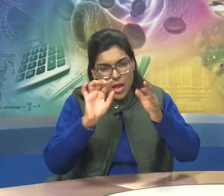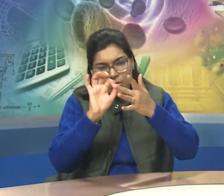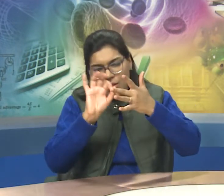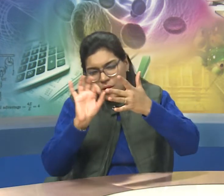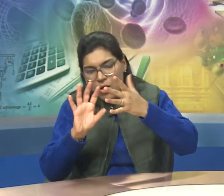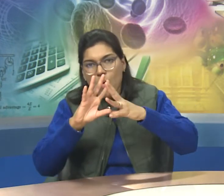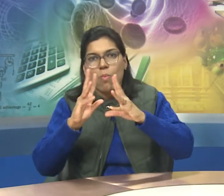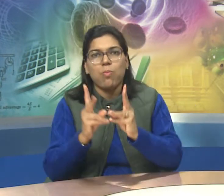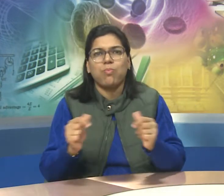This enables